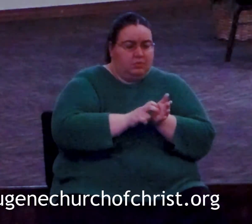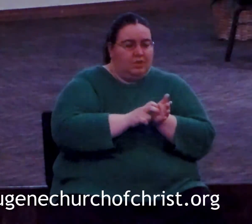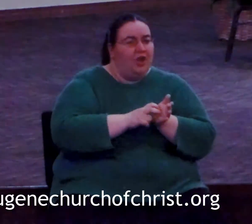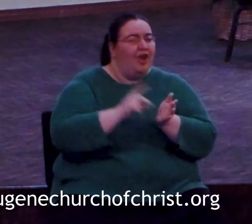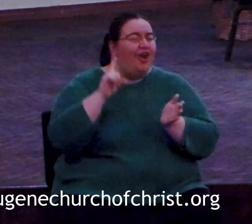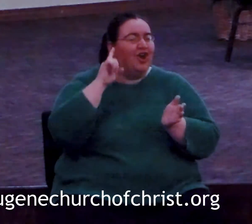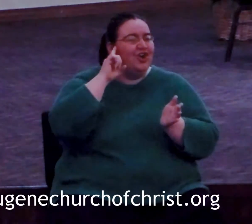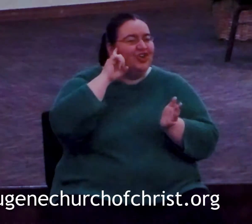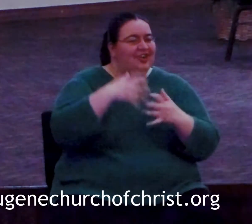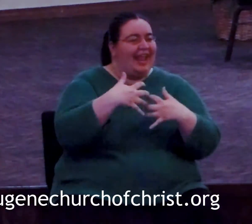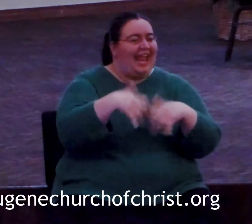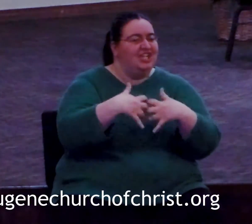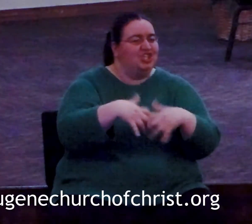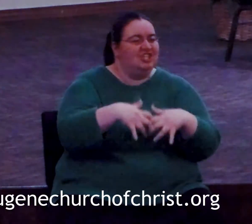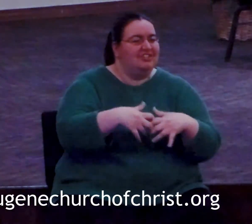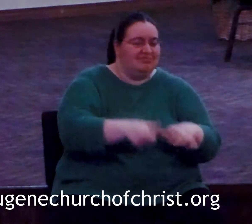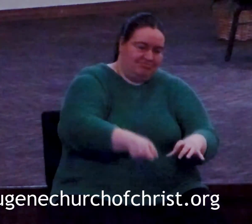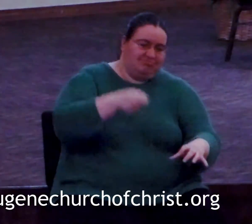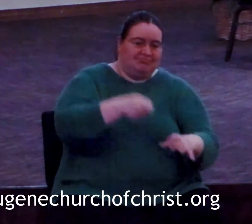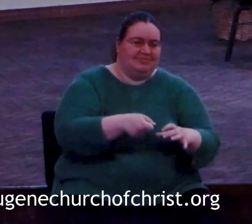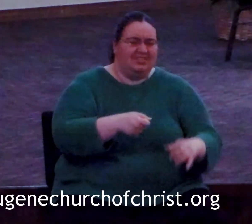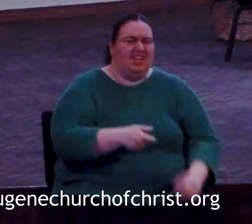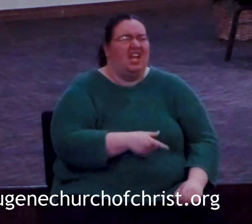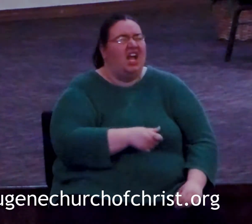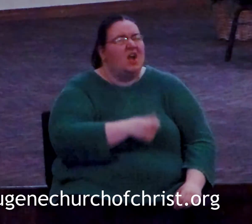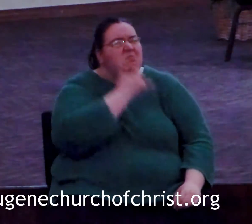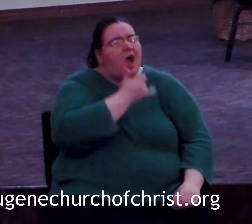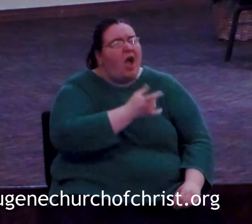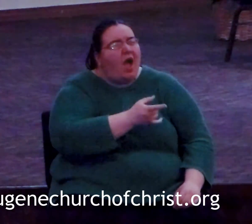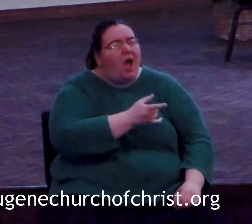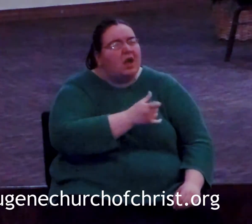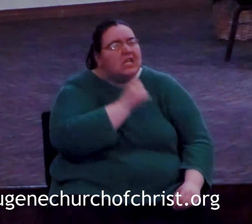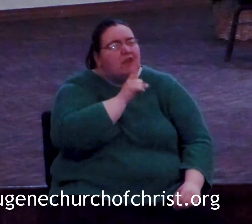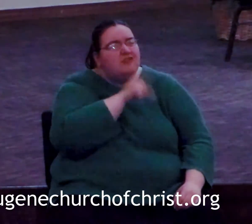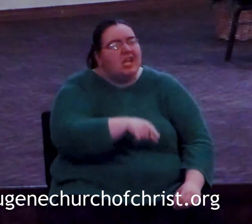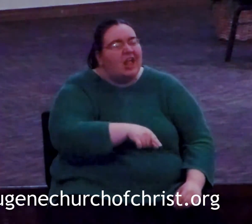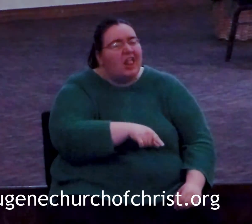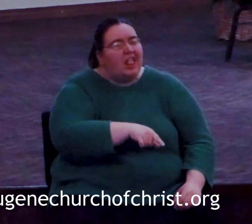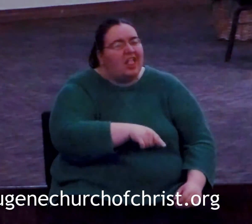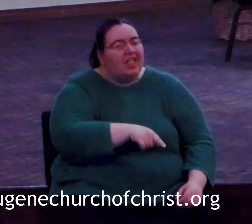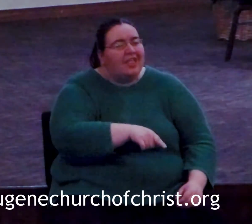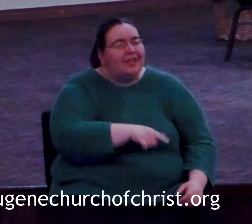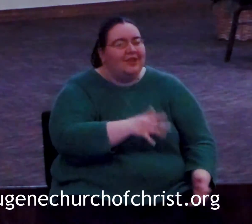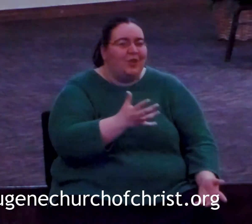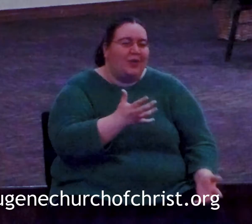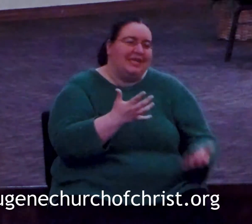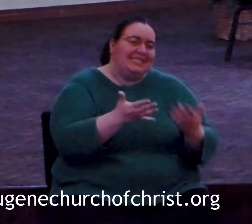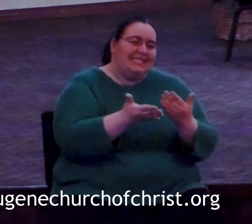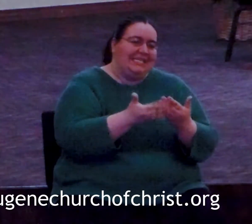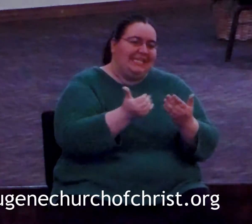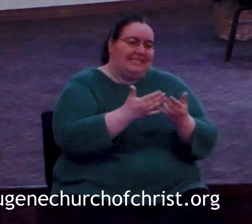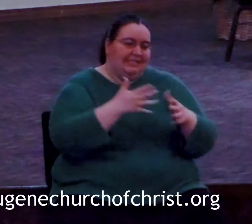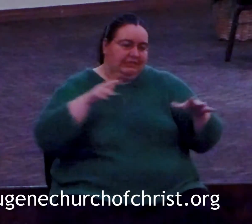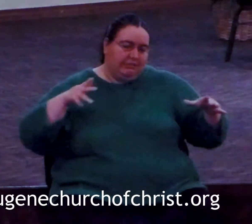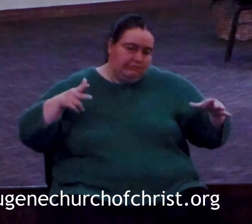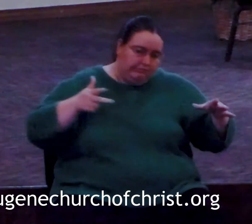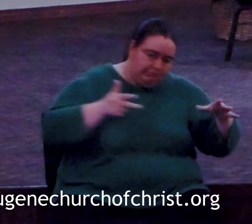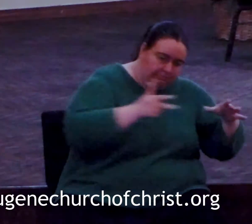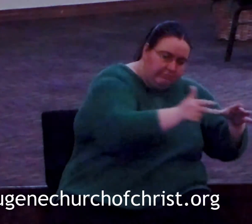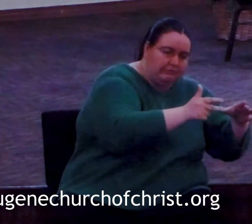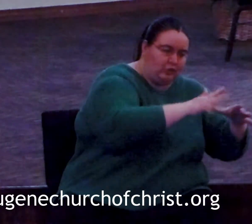crank. And he said, that's not realistic. What's going on here? But it's easier to get out to the middle of the lake on